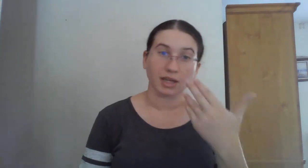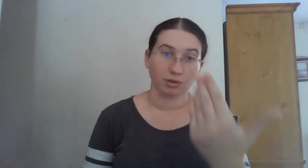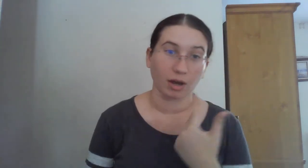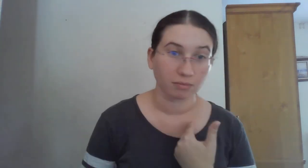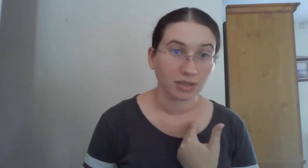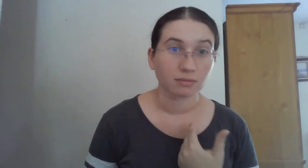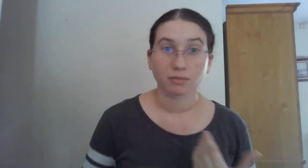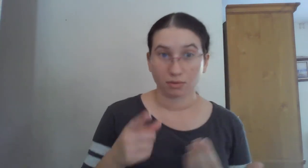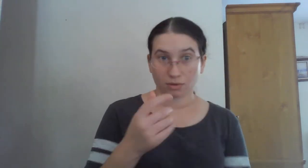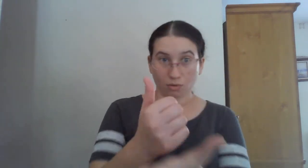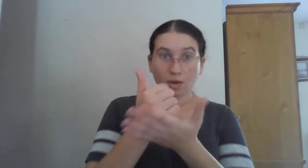you help me?